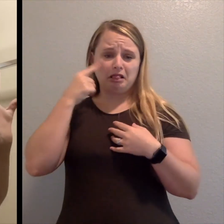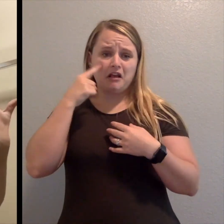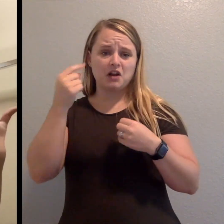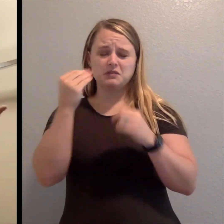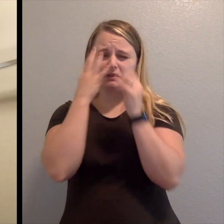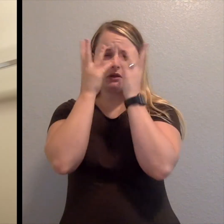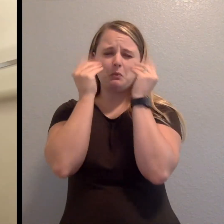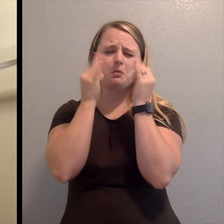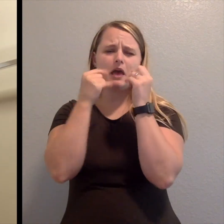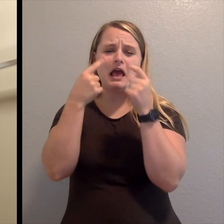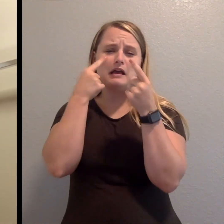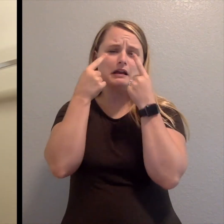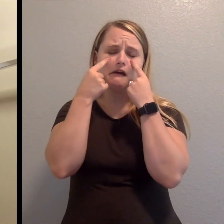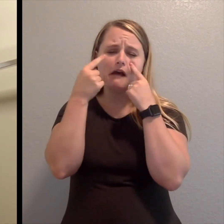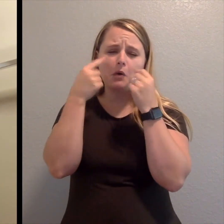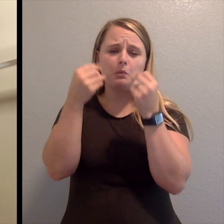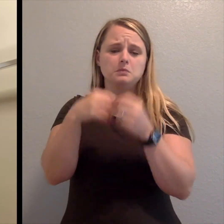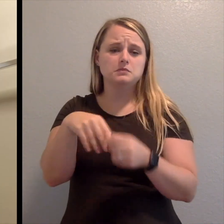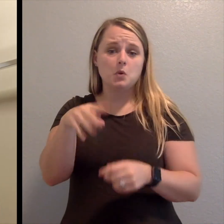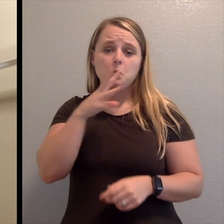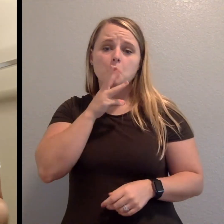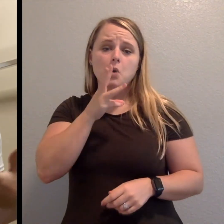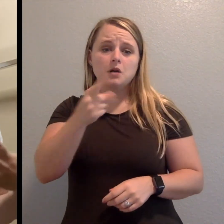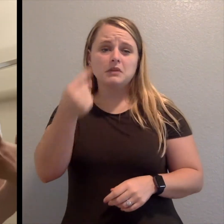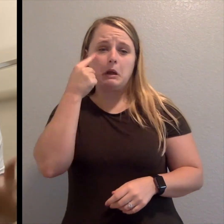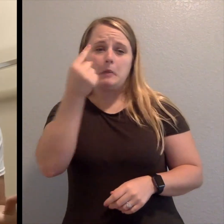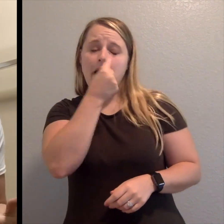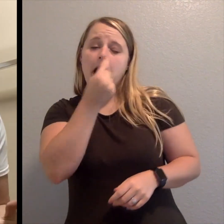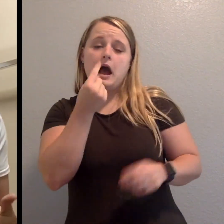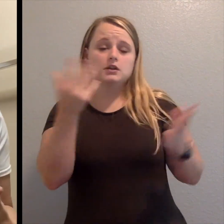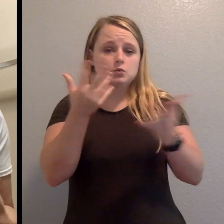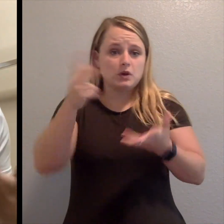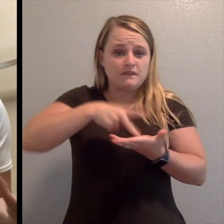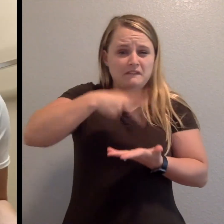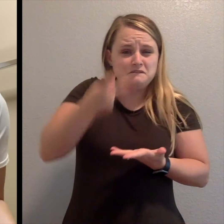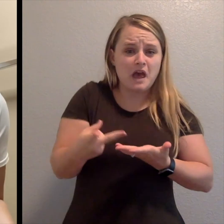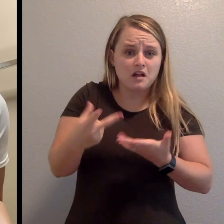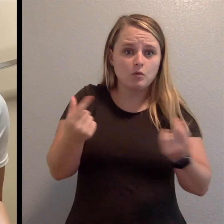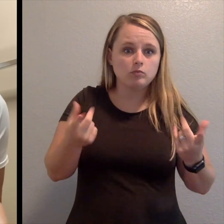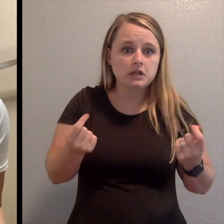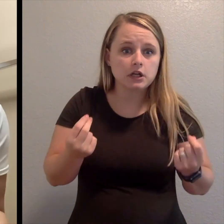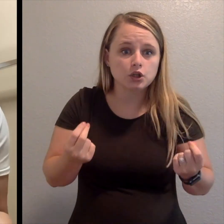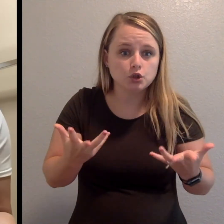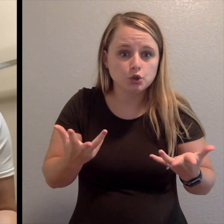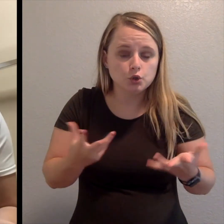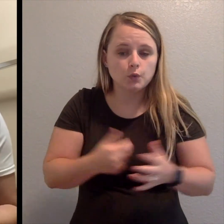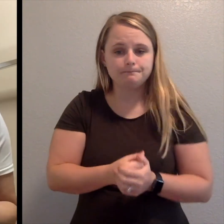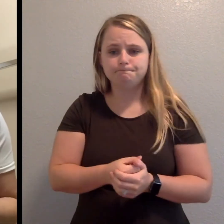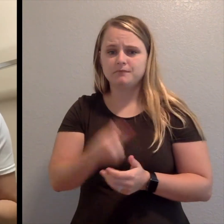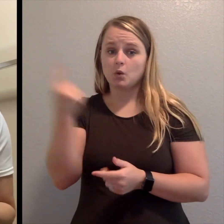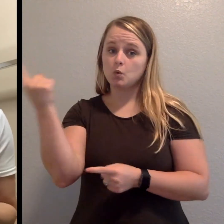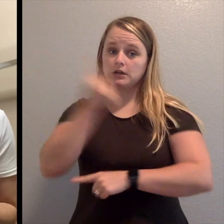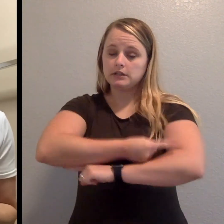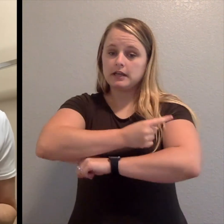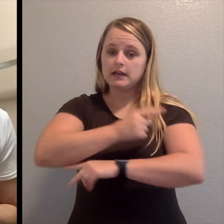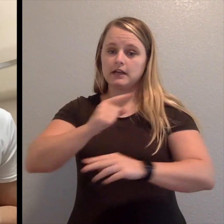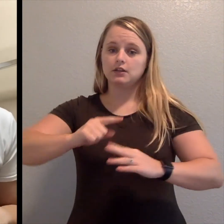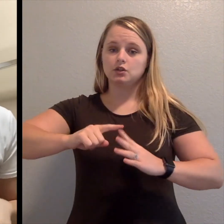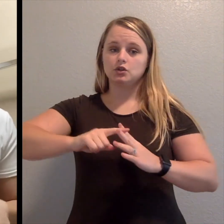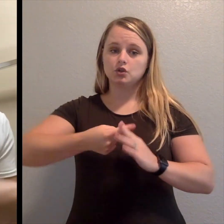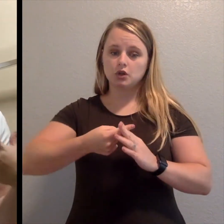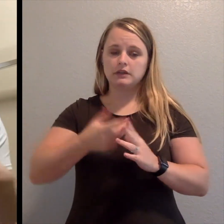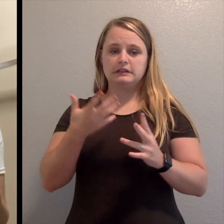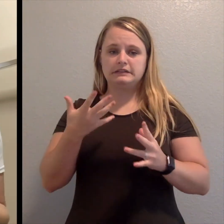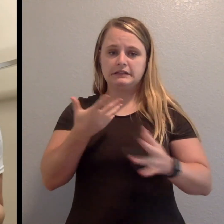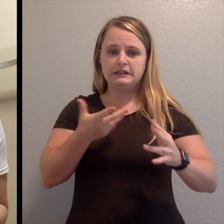was going to get in my eyes and I couldn't see. What if I fell? What was I going to do? So then one day